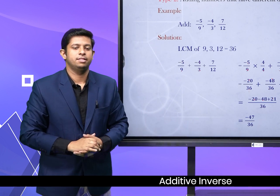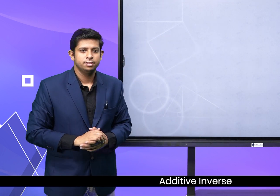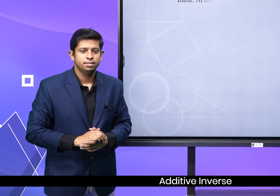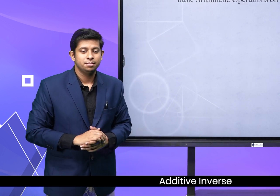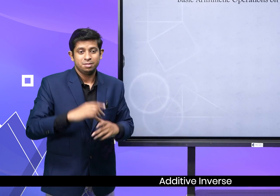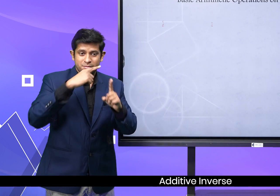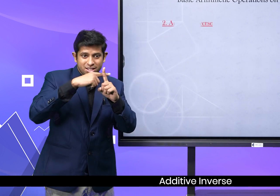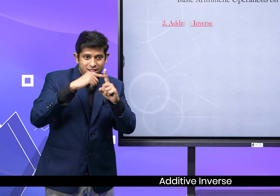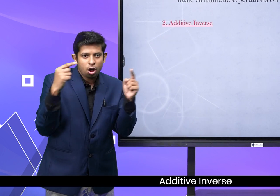Additive inverse.